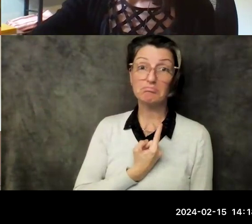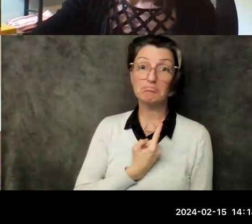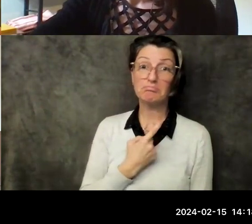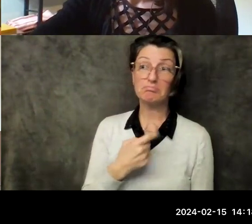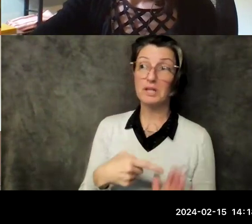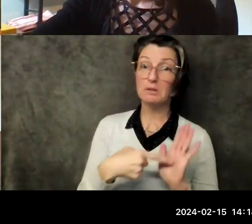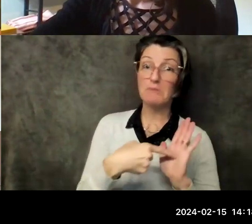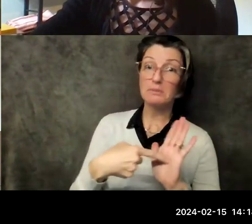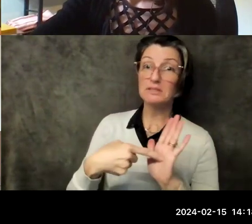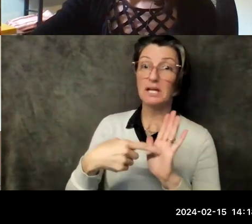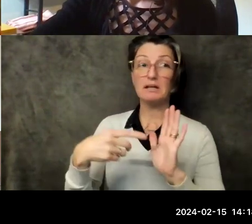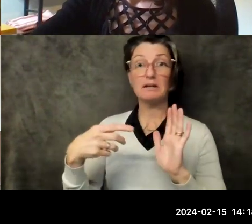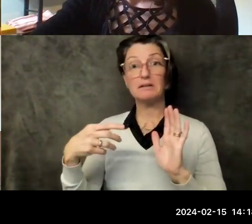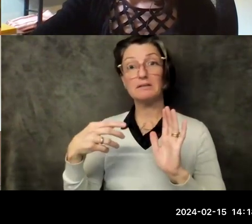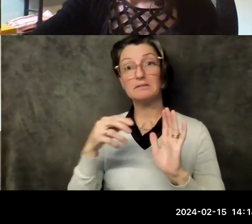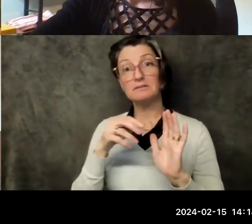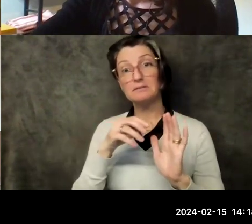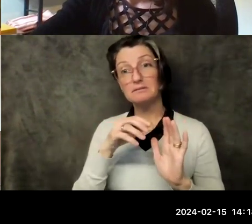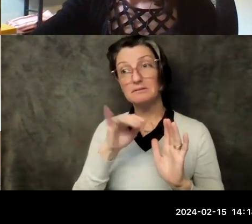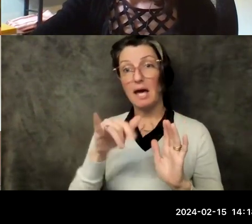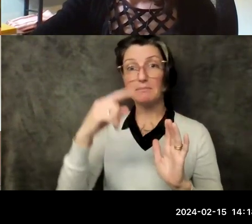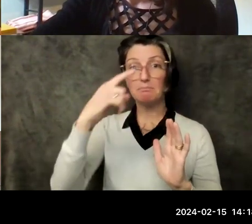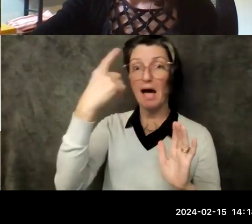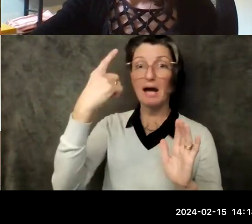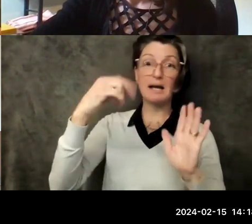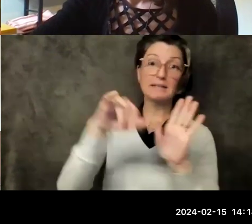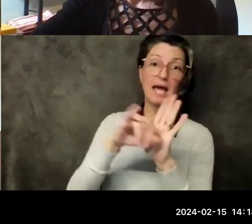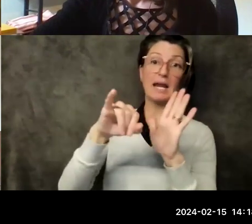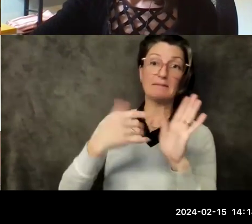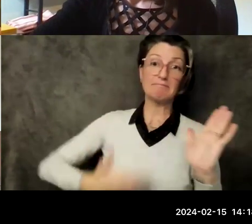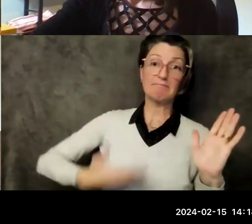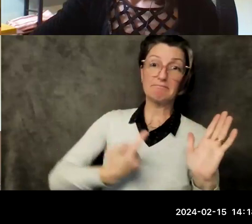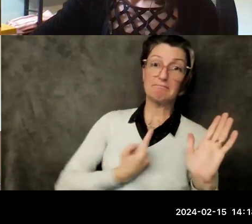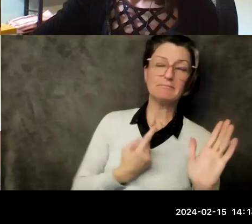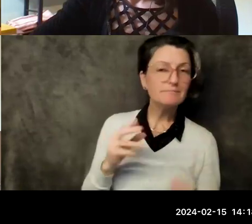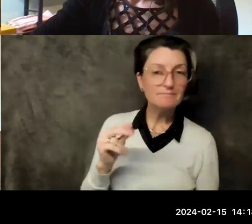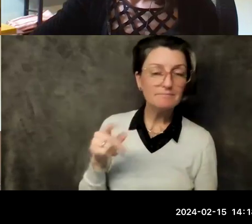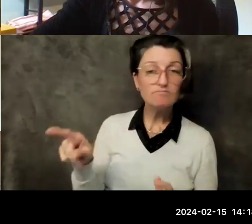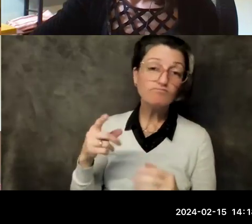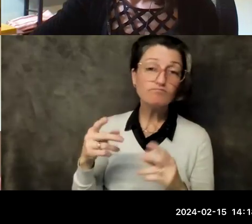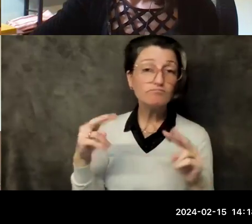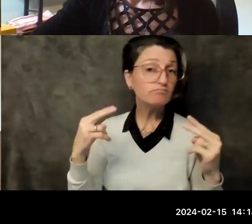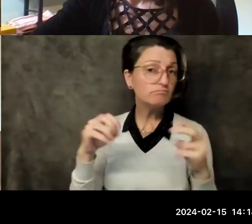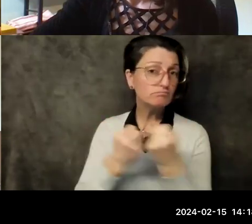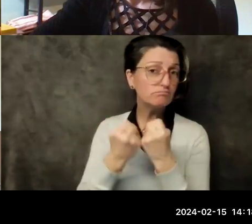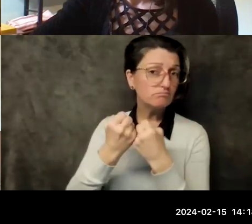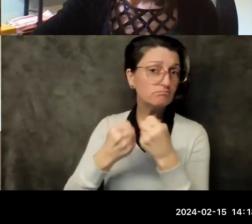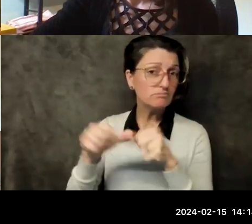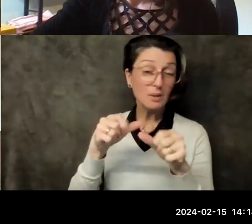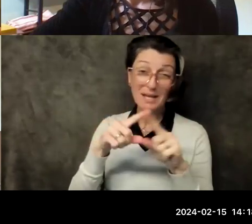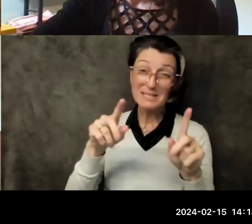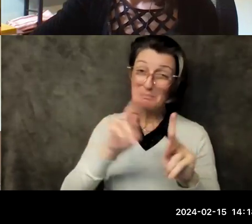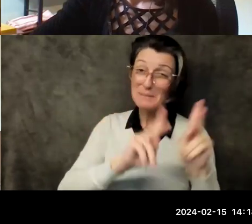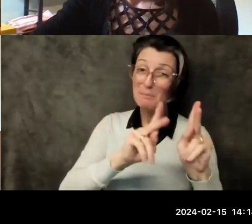representing the Black identity or something, right? And so and then they can have each other's backs, because there will be some stupid shit that people